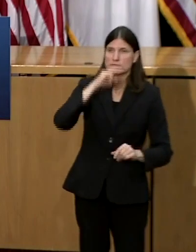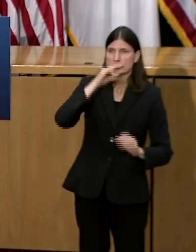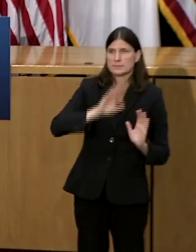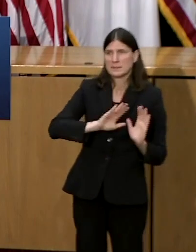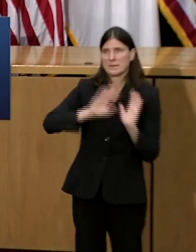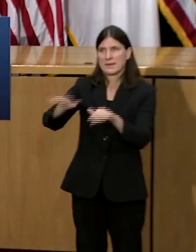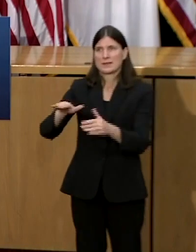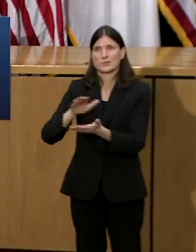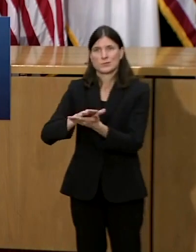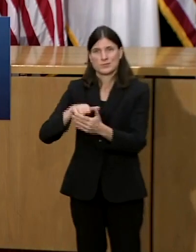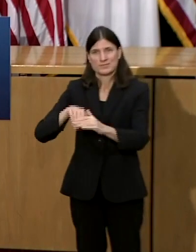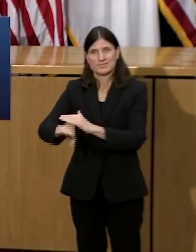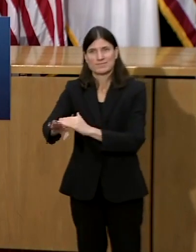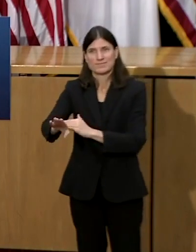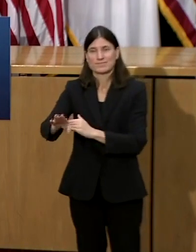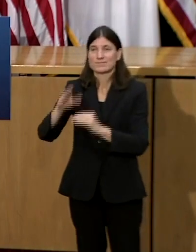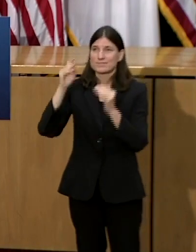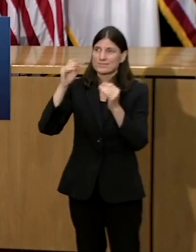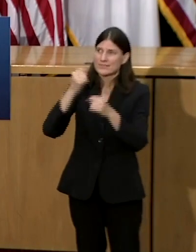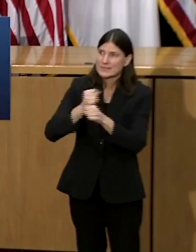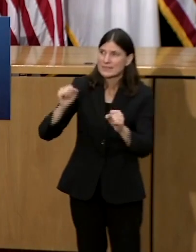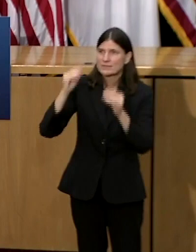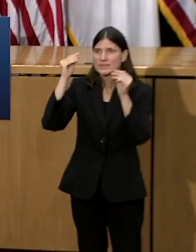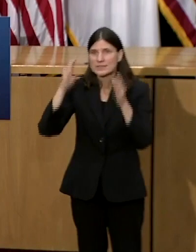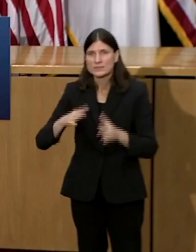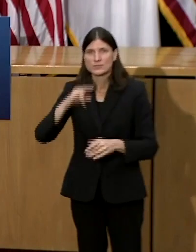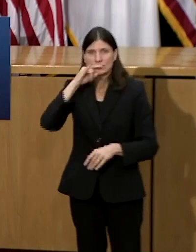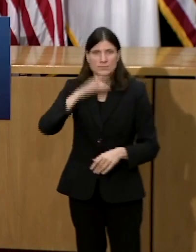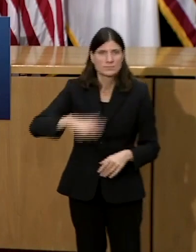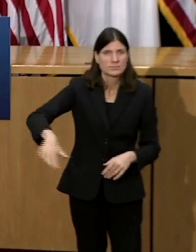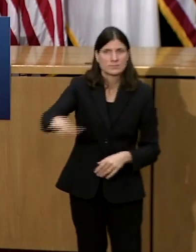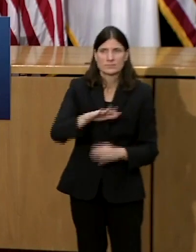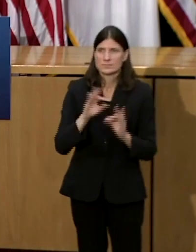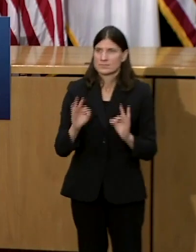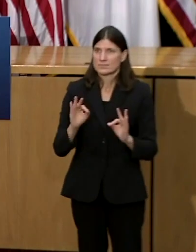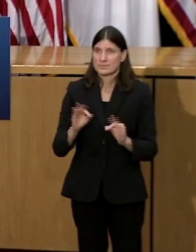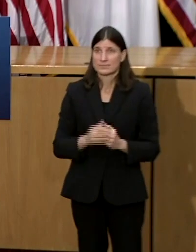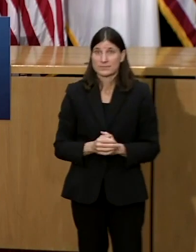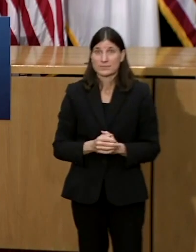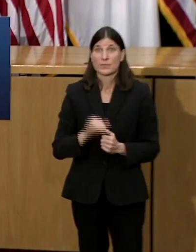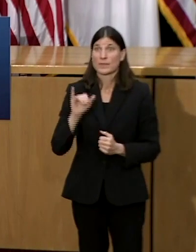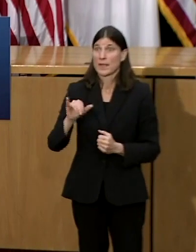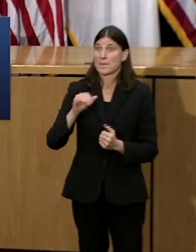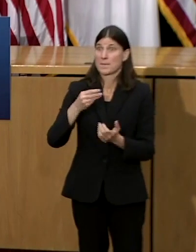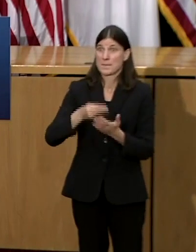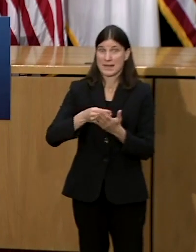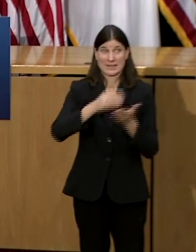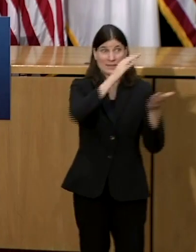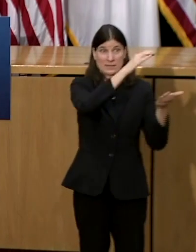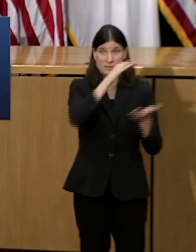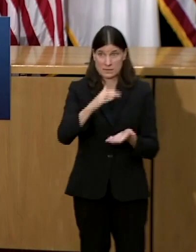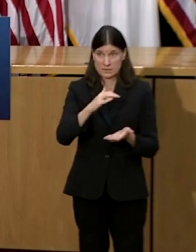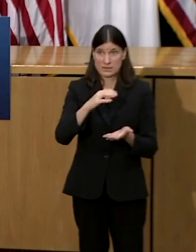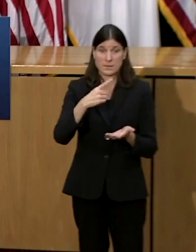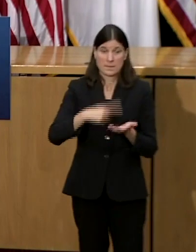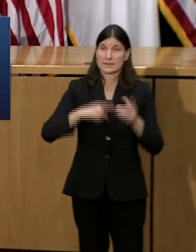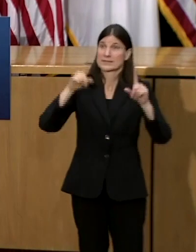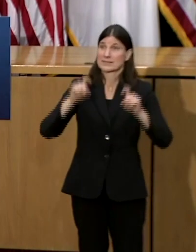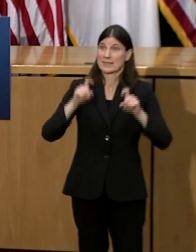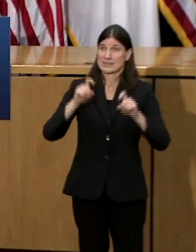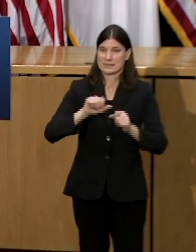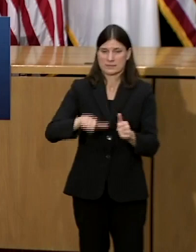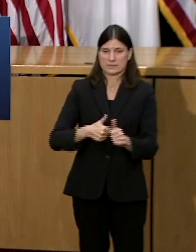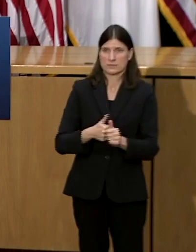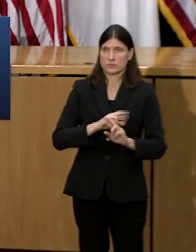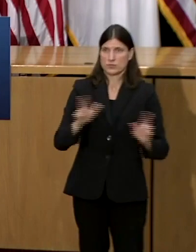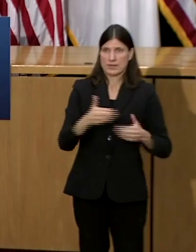Abbott Binax Now test is not to be used for broad-scale asymptomatic testing in schools, only with symptomatic folks.